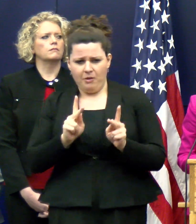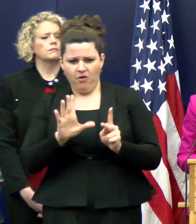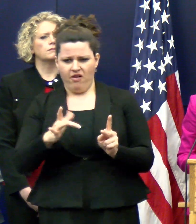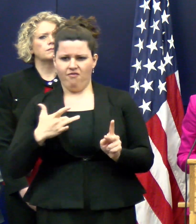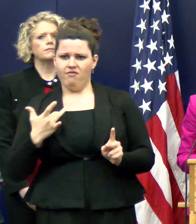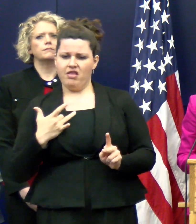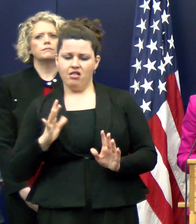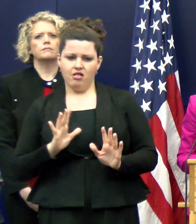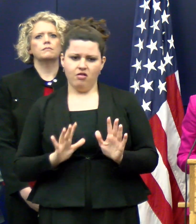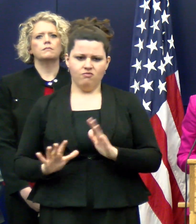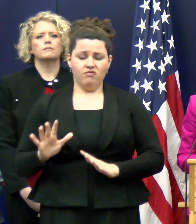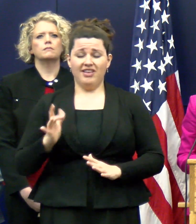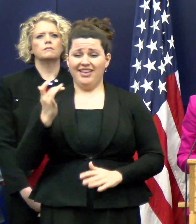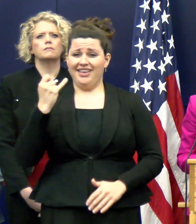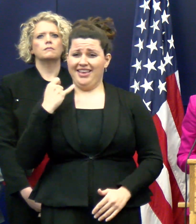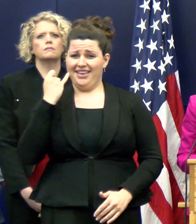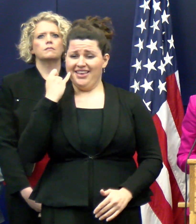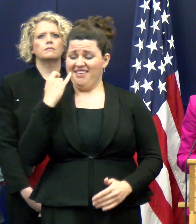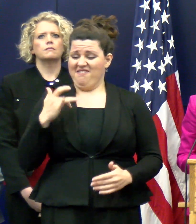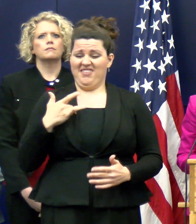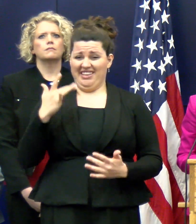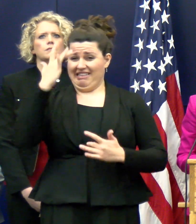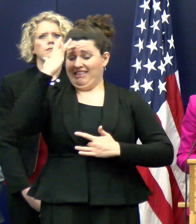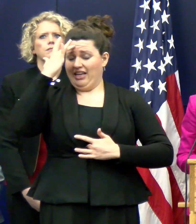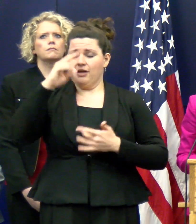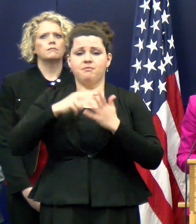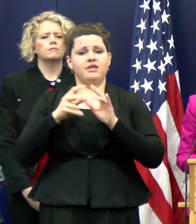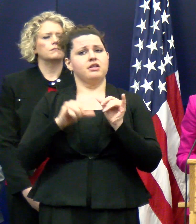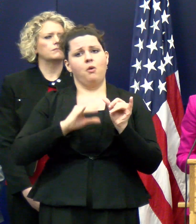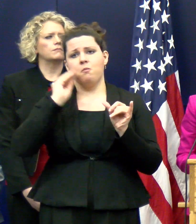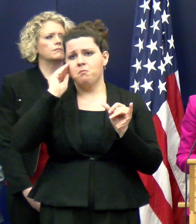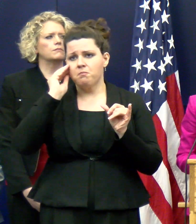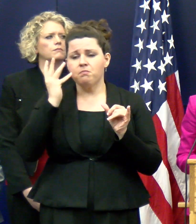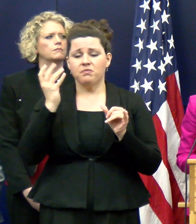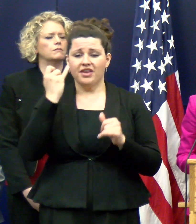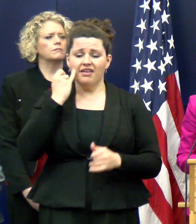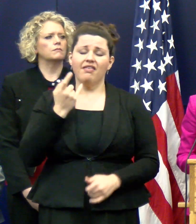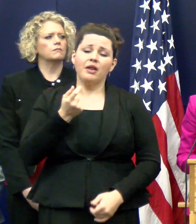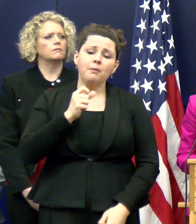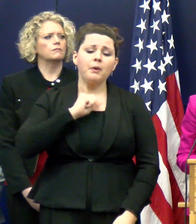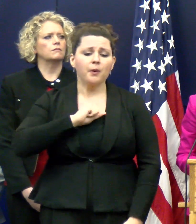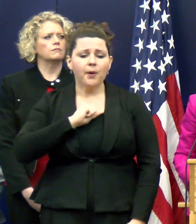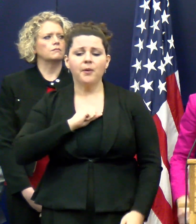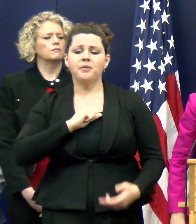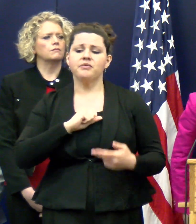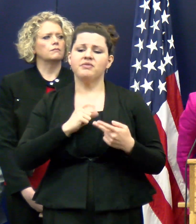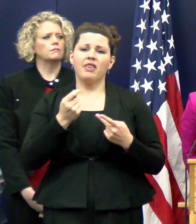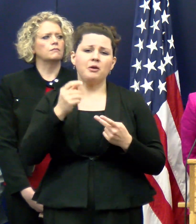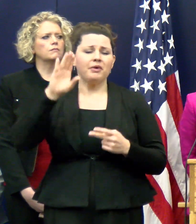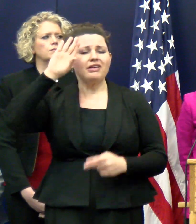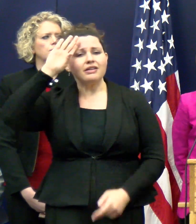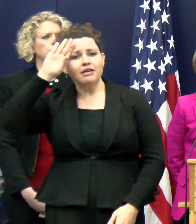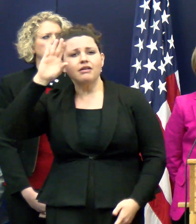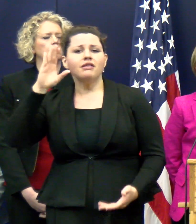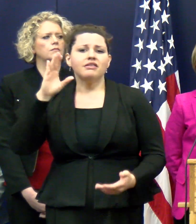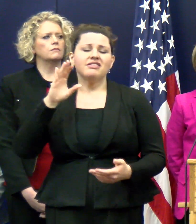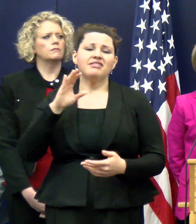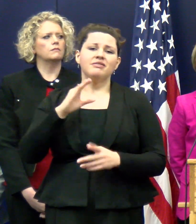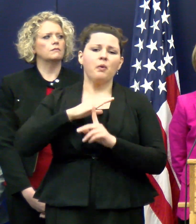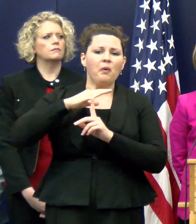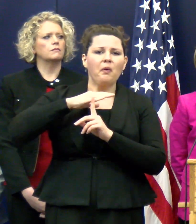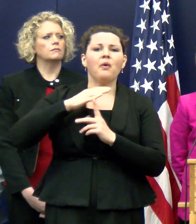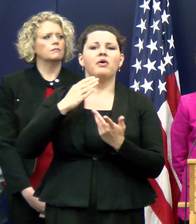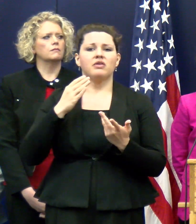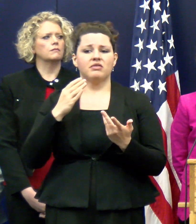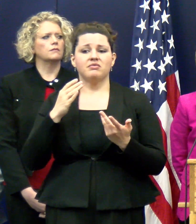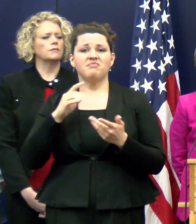right? If I don't feel well, I can stay home. And if I have sort of a mild cough and a little bit of a fever that responds to Motrin, I